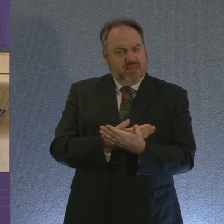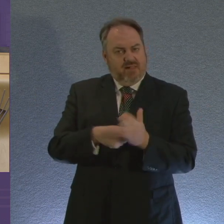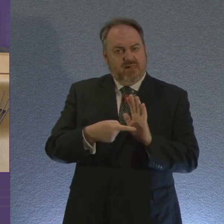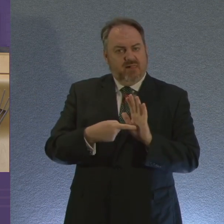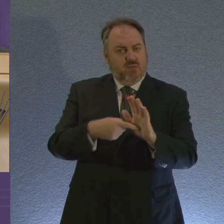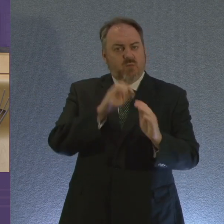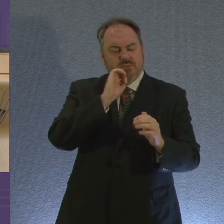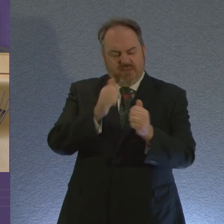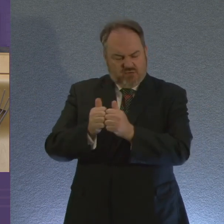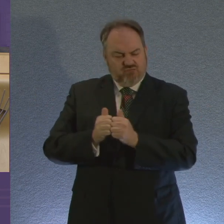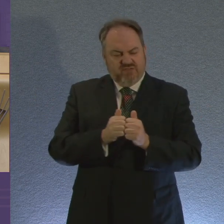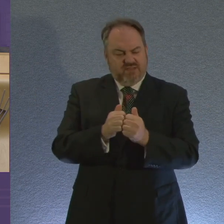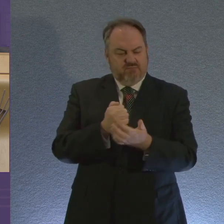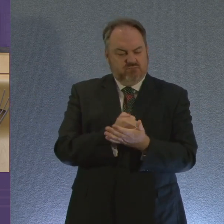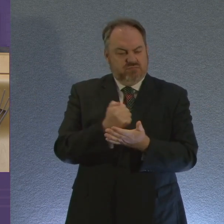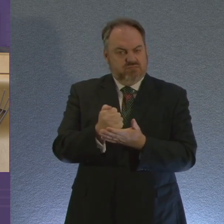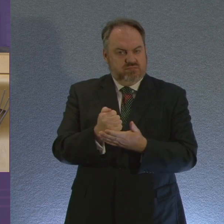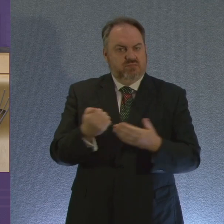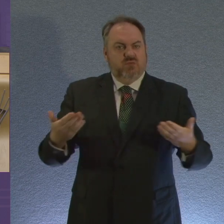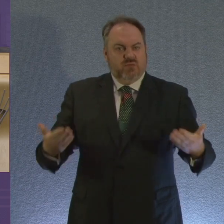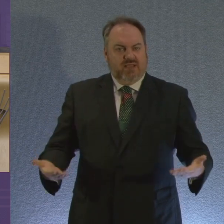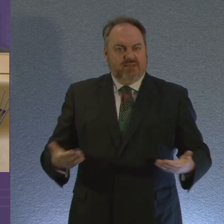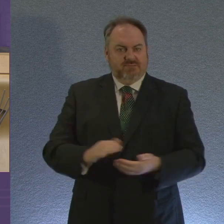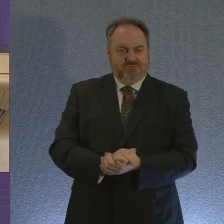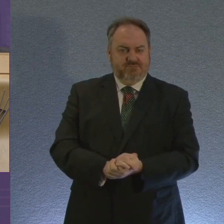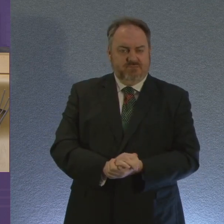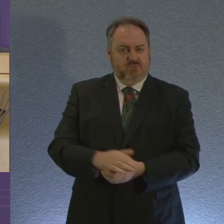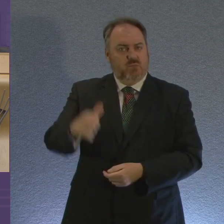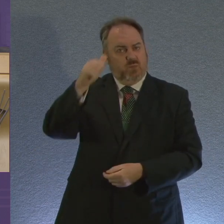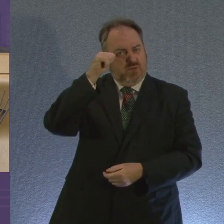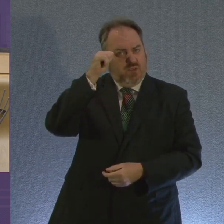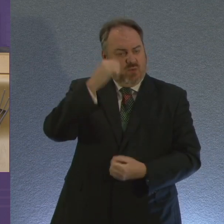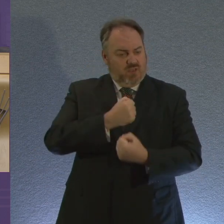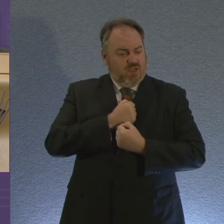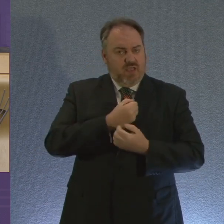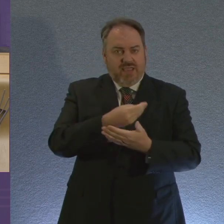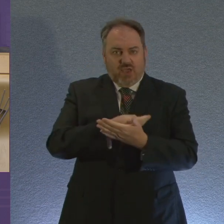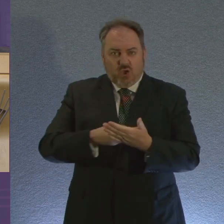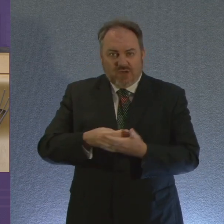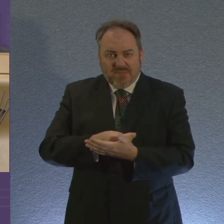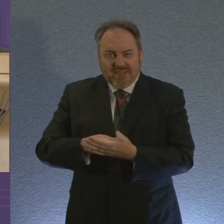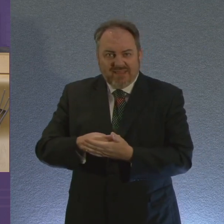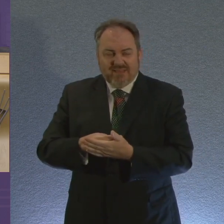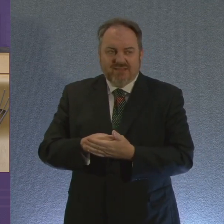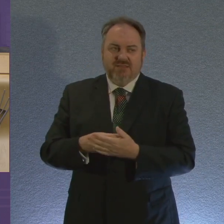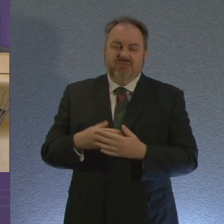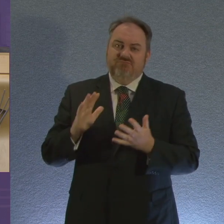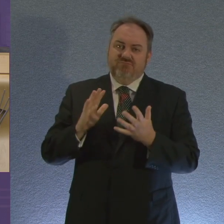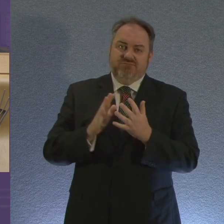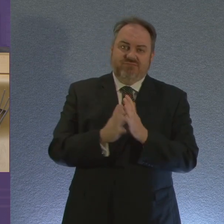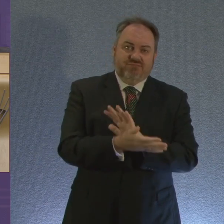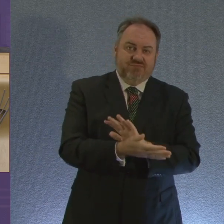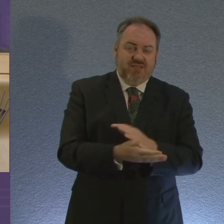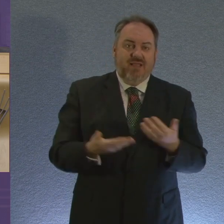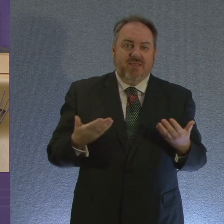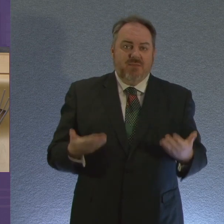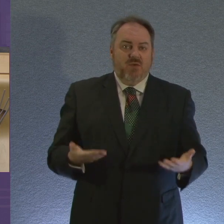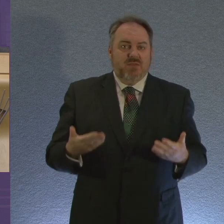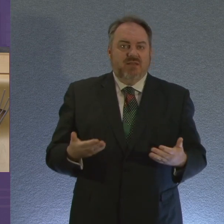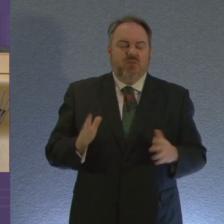devastating consequences of this outbreak on our economy and society, and we must do all we can to help our constituencies